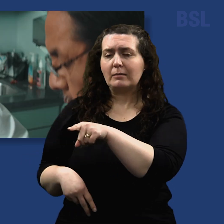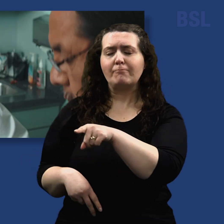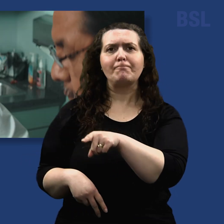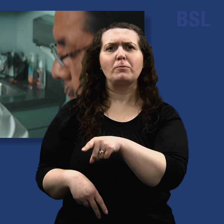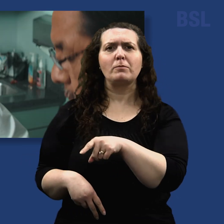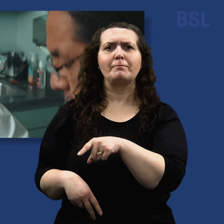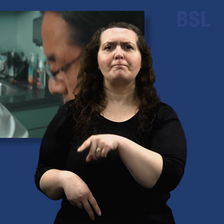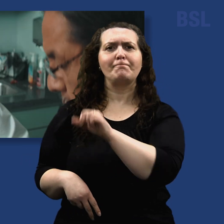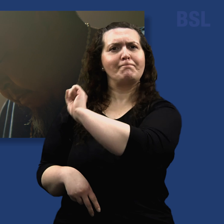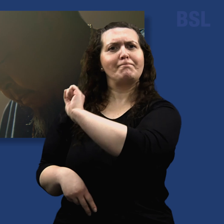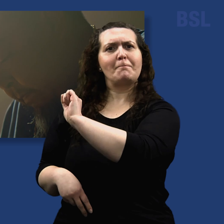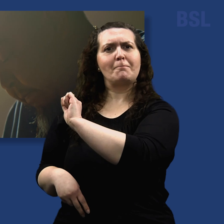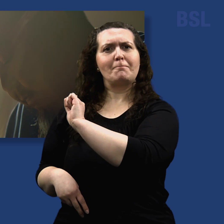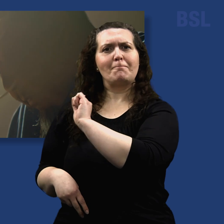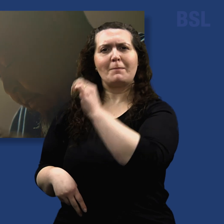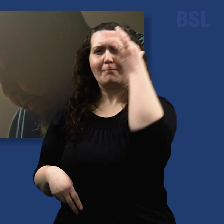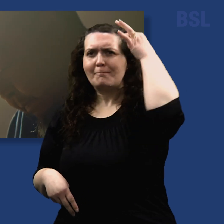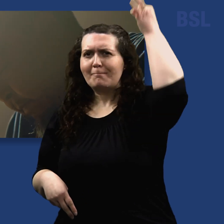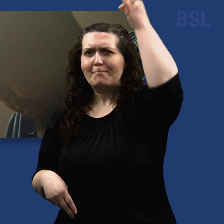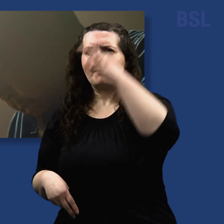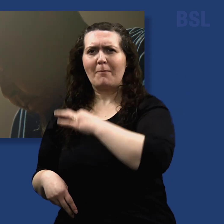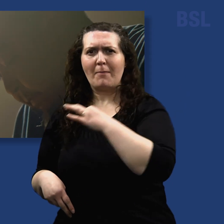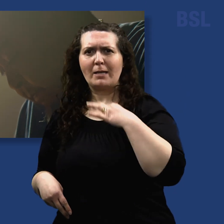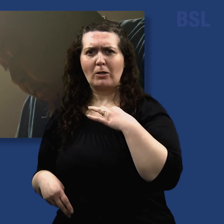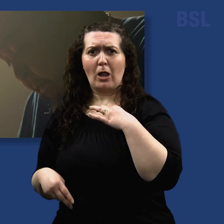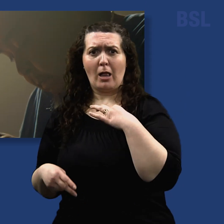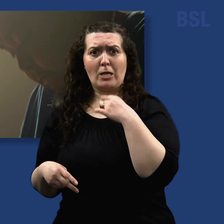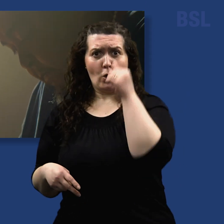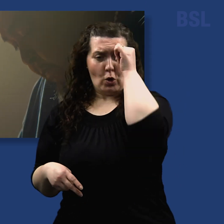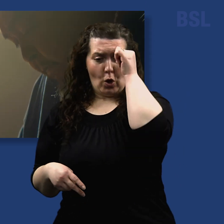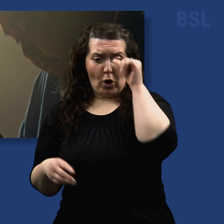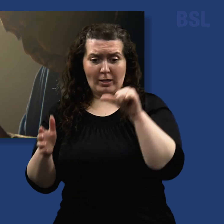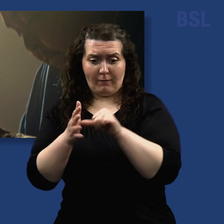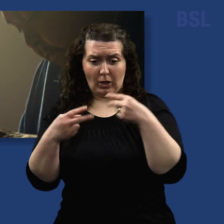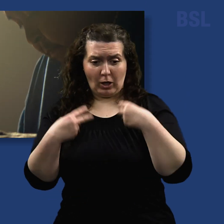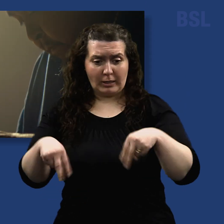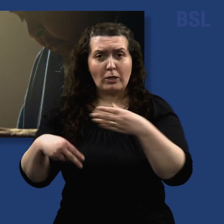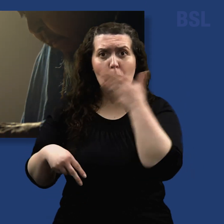But as the old medicine man well knew it is hard to dance without music